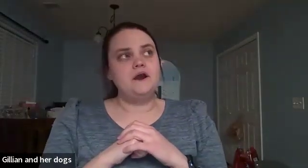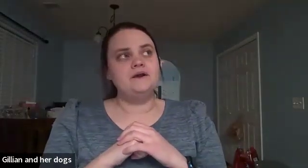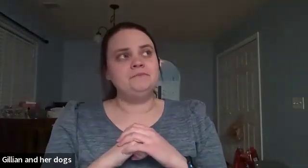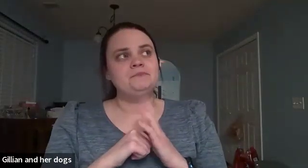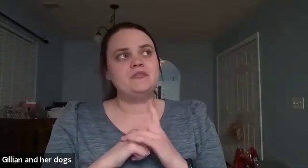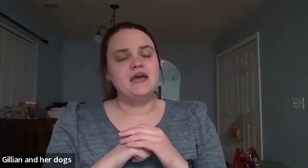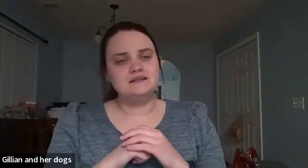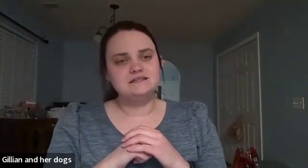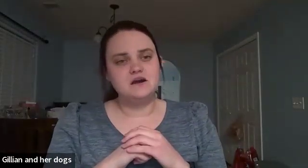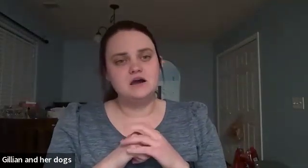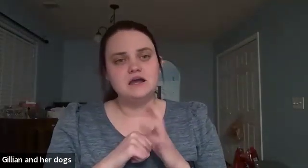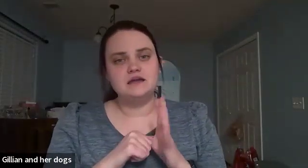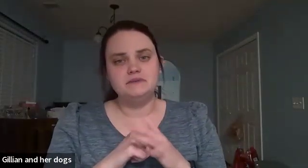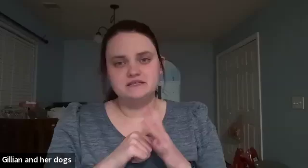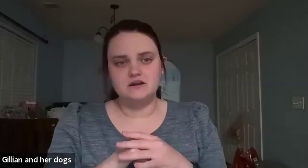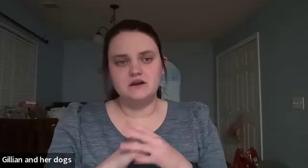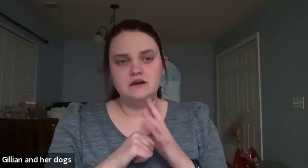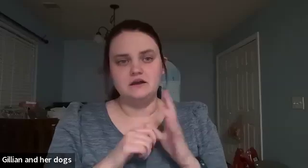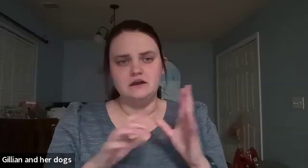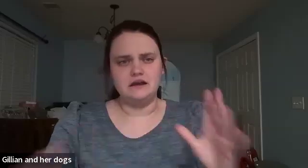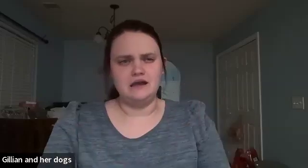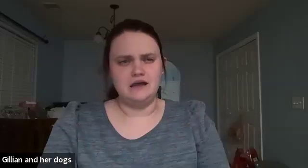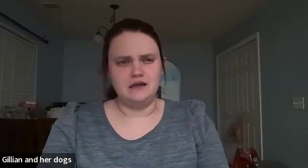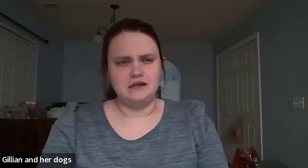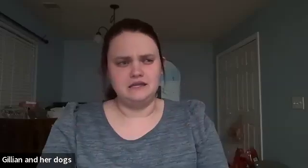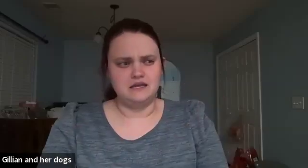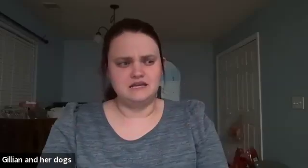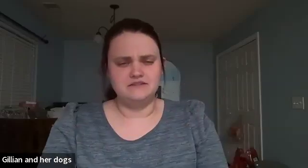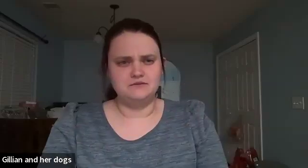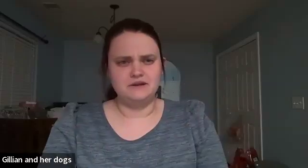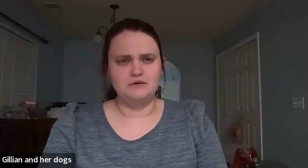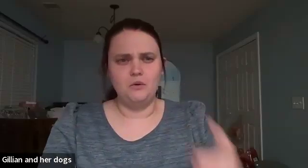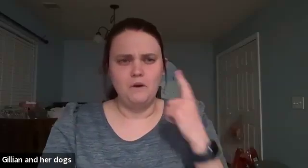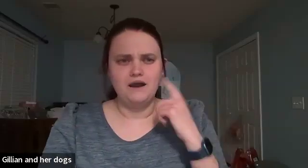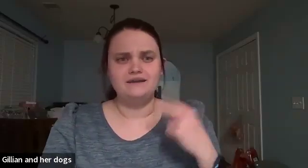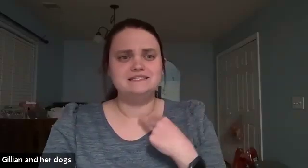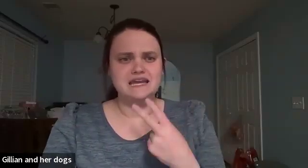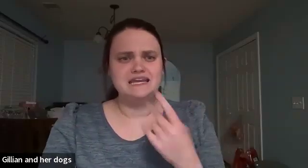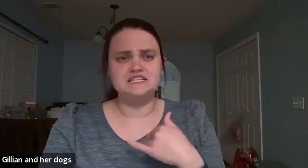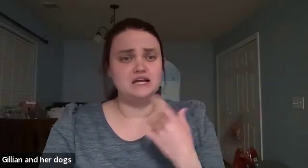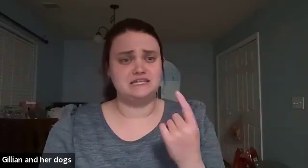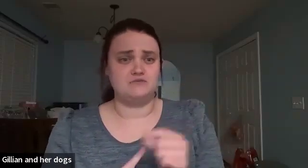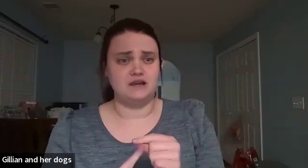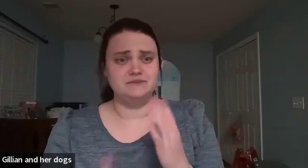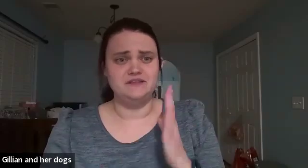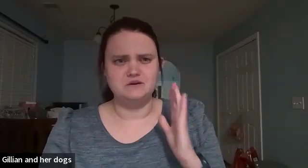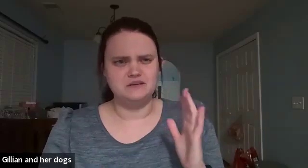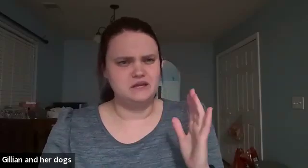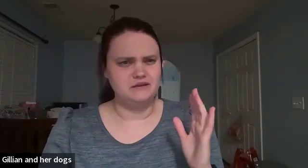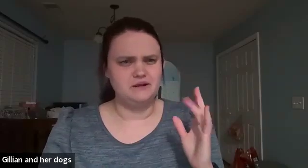For hexagon, pentagon, yes, had to think for a minute. I don't know why. Saying it did not sound right to me. That's why I was like, wait, what